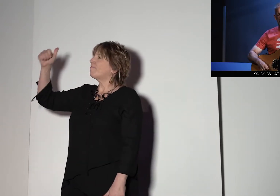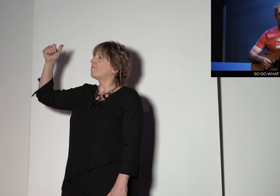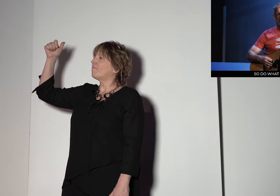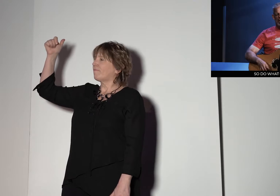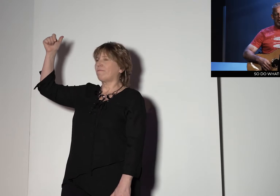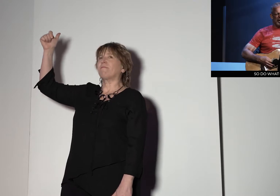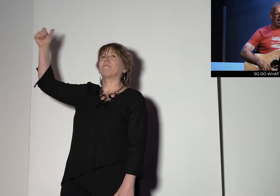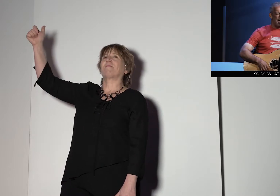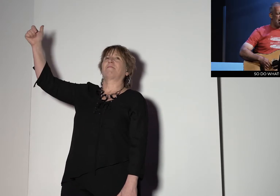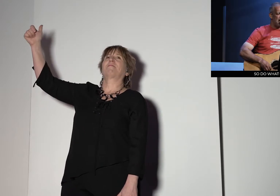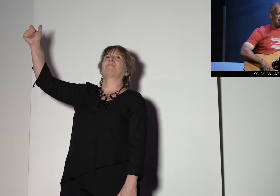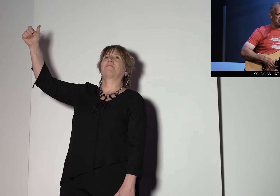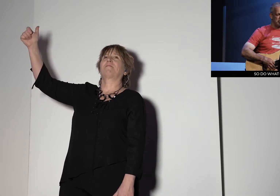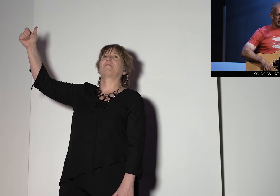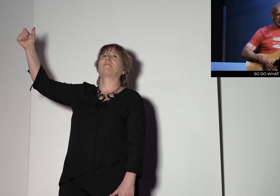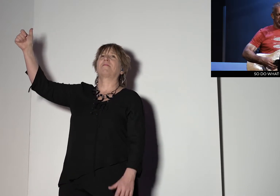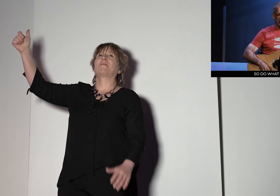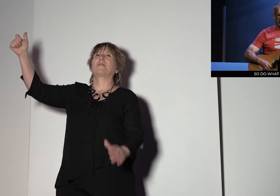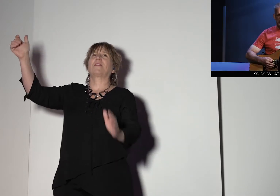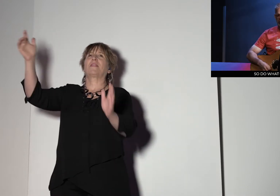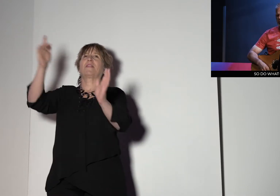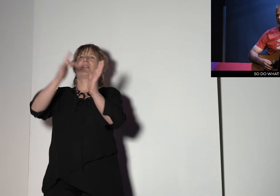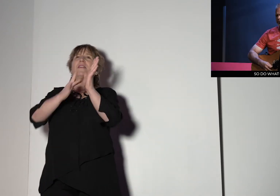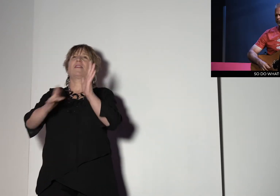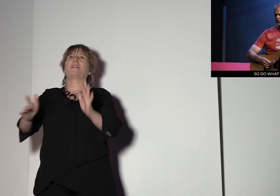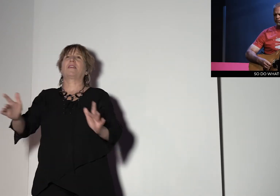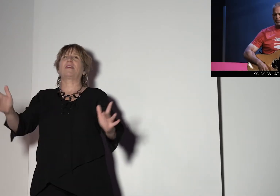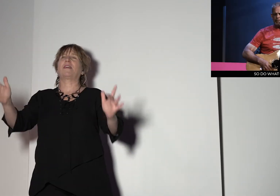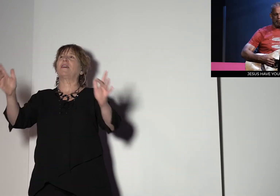you can